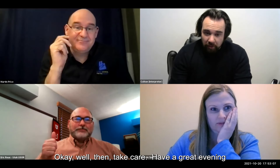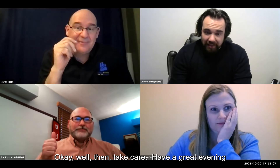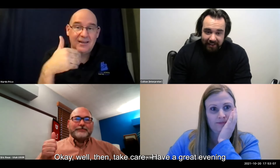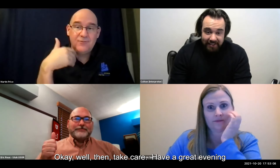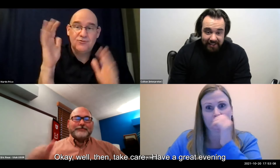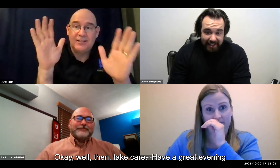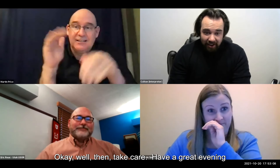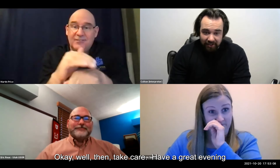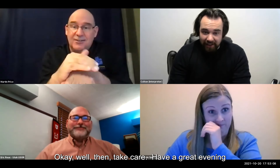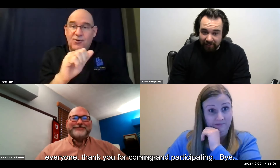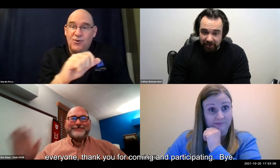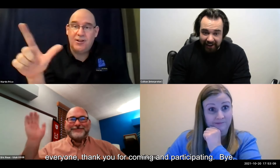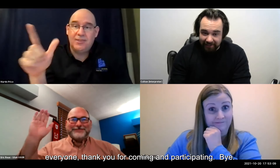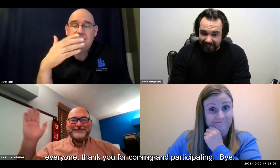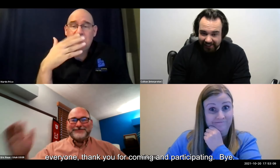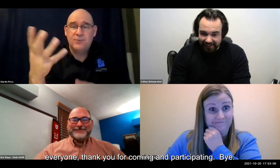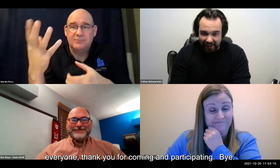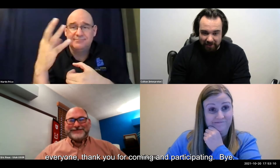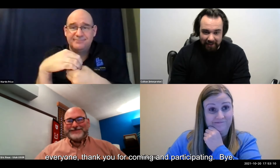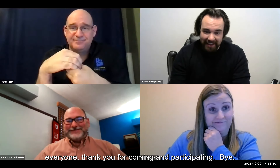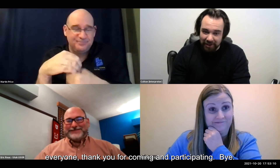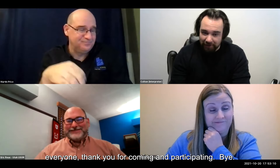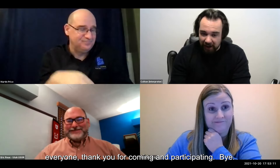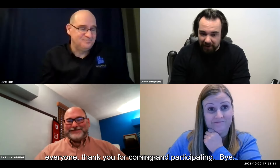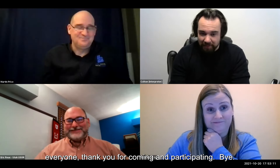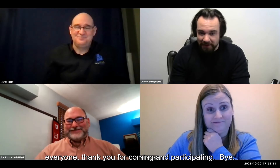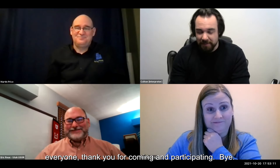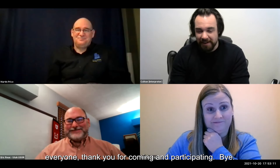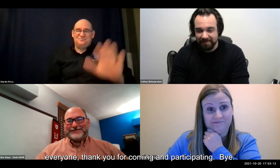Okay, well then, take care. Have a great evening, everyone. Thank you